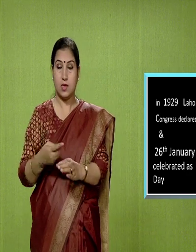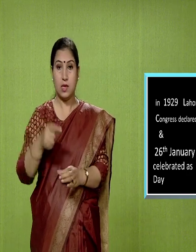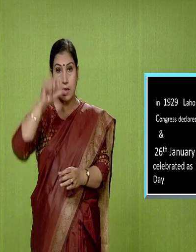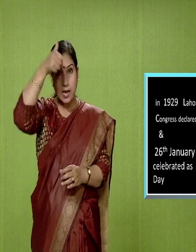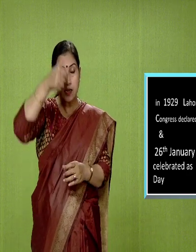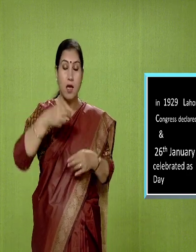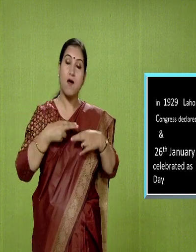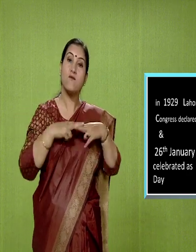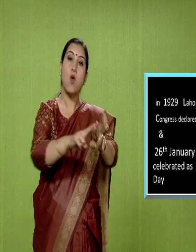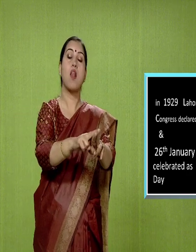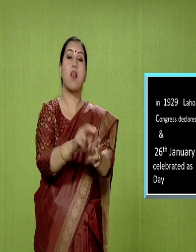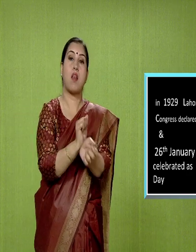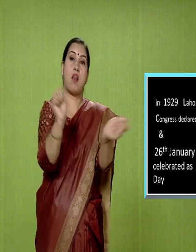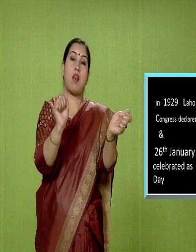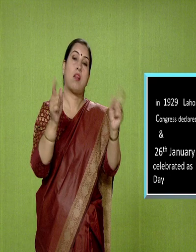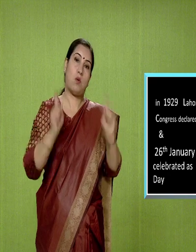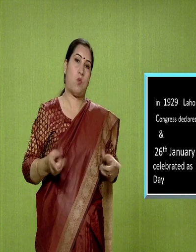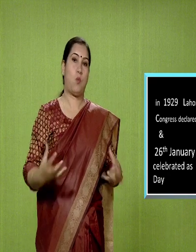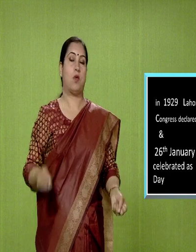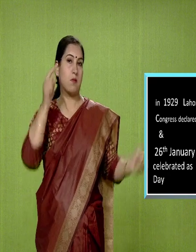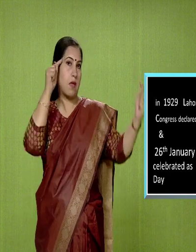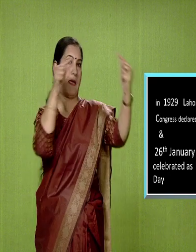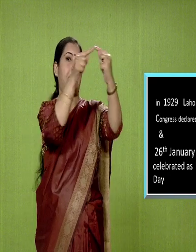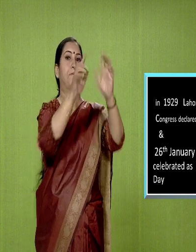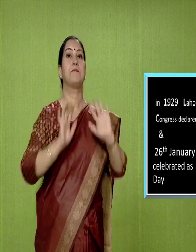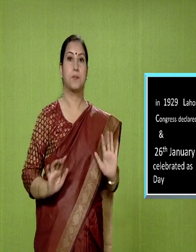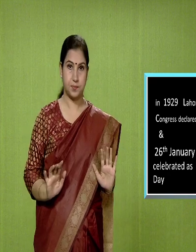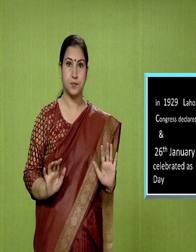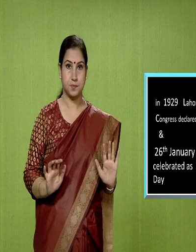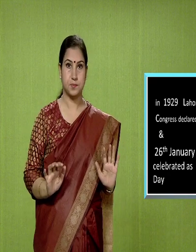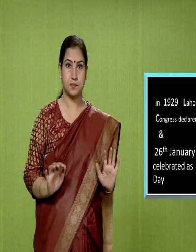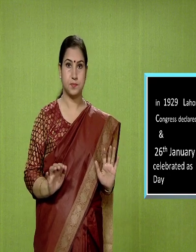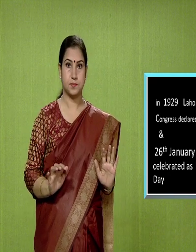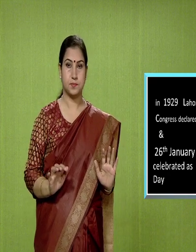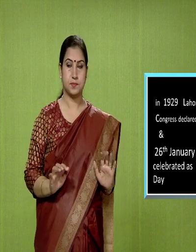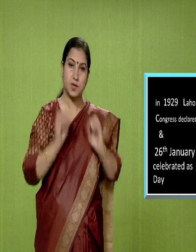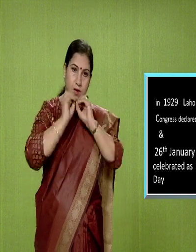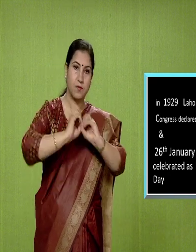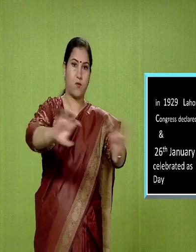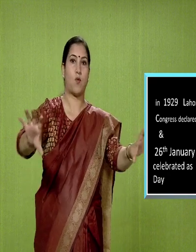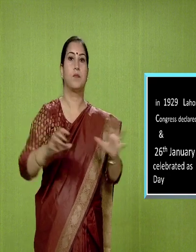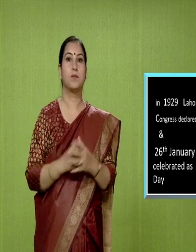declared Purna Swaraj or complete independence as its